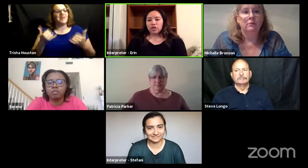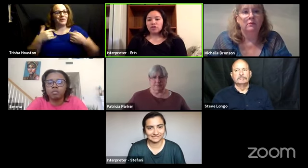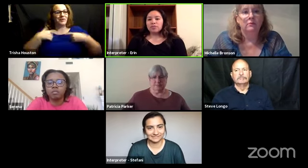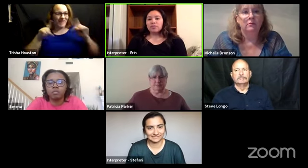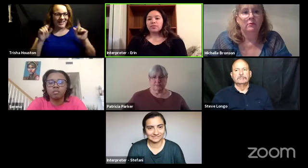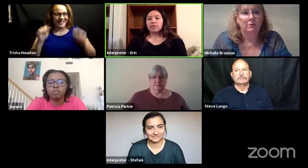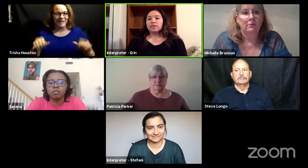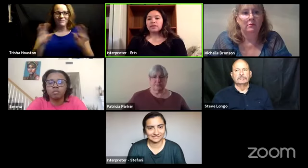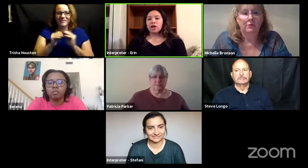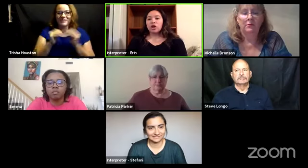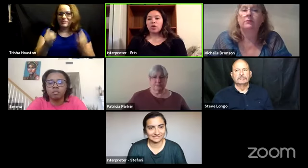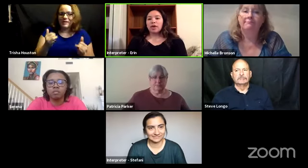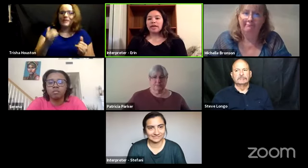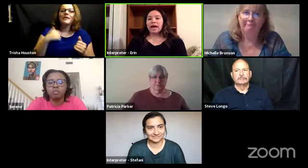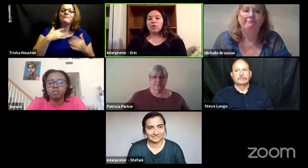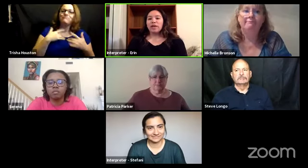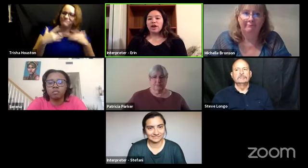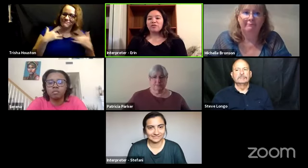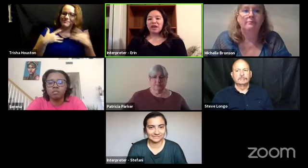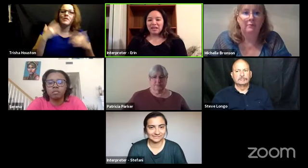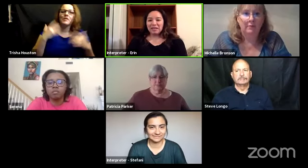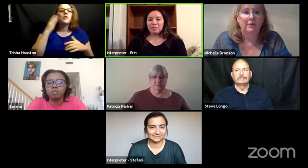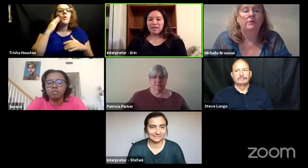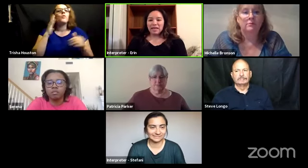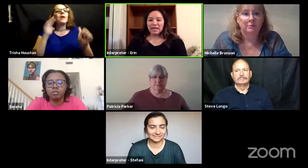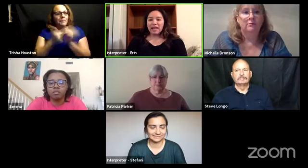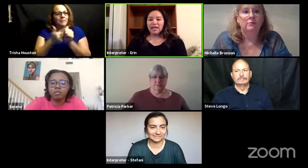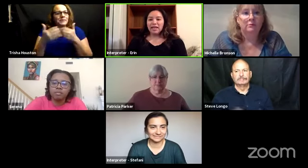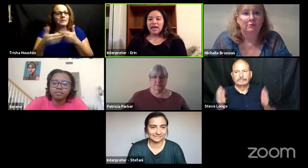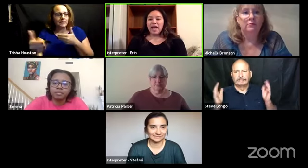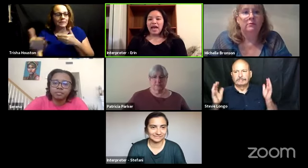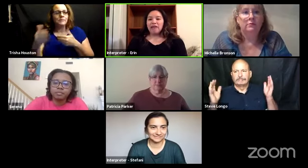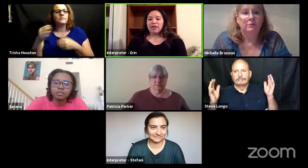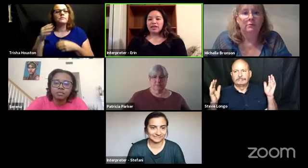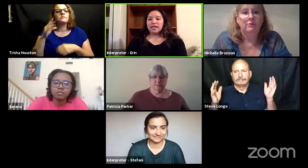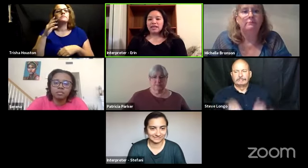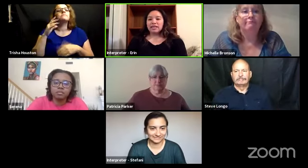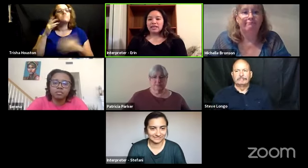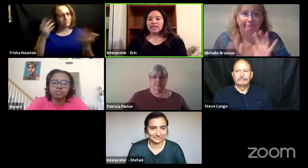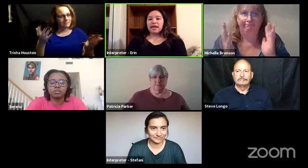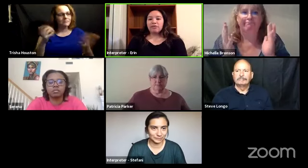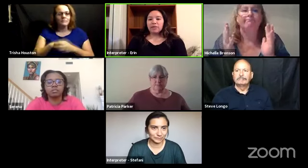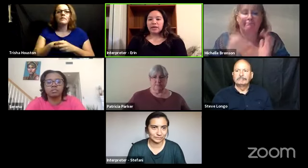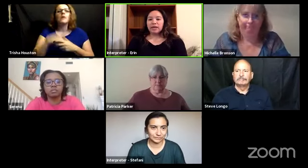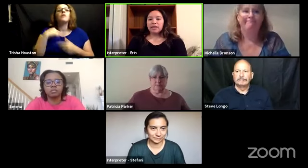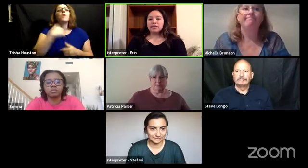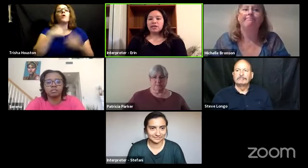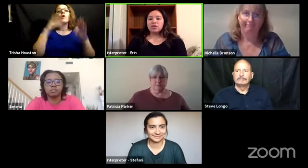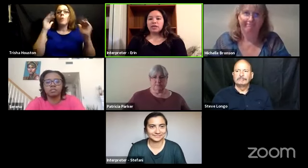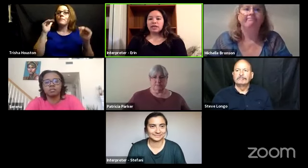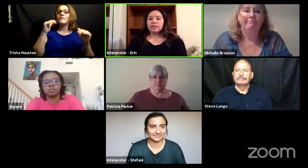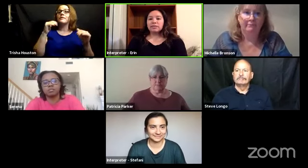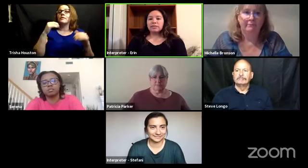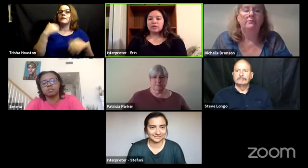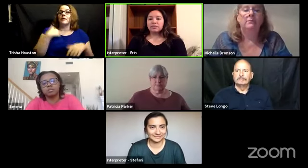March. So now we are finally meeting again, and very excited to see everybody and to know what the next steps are.